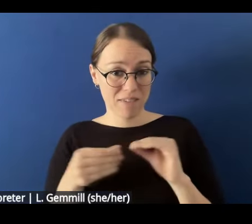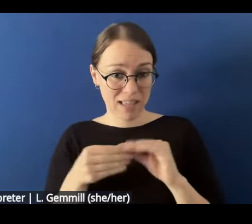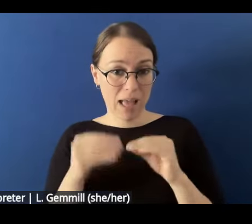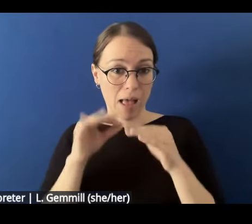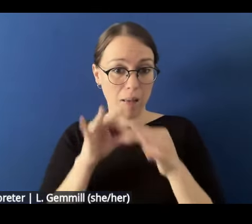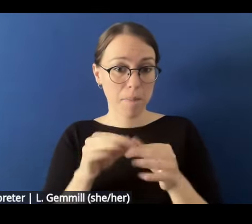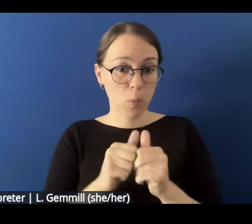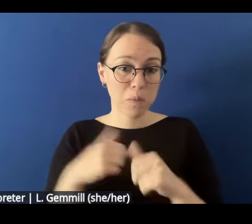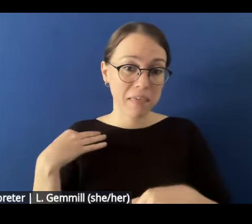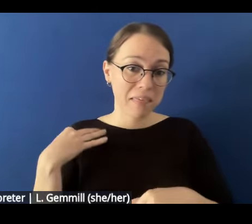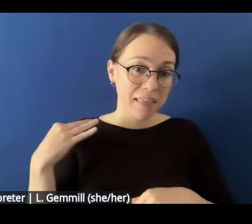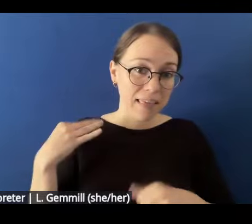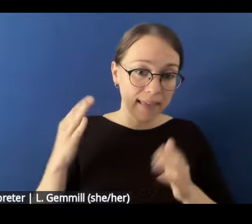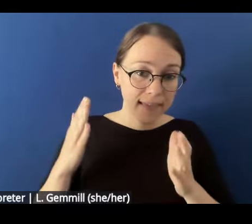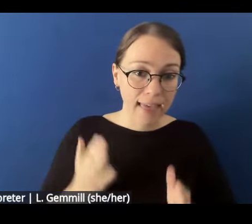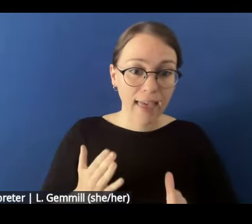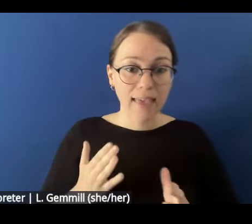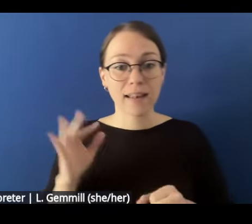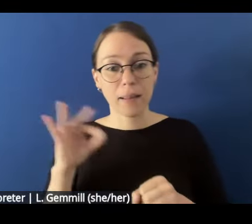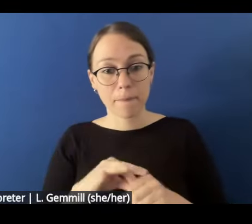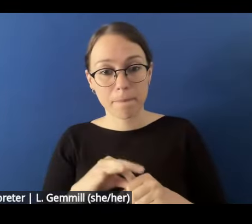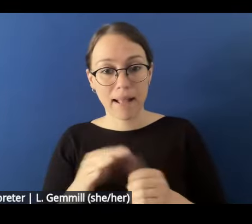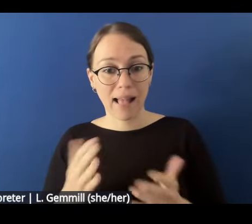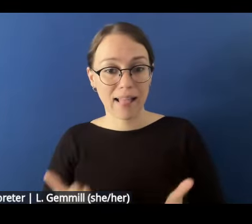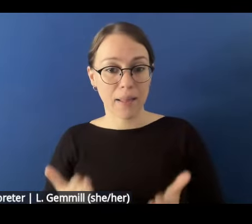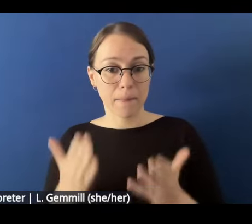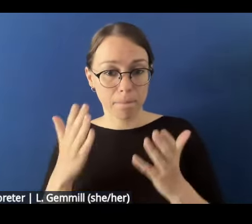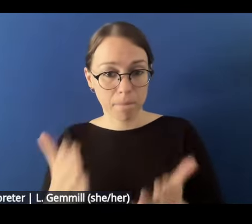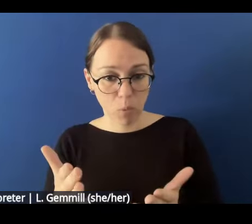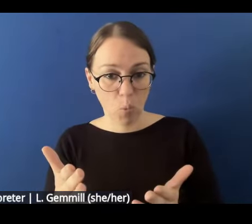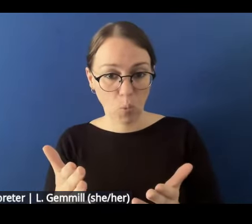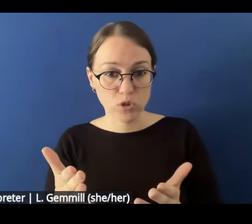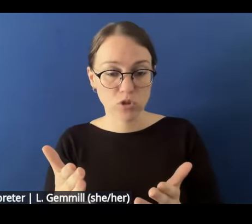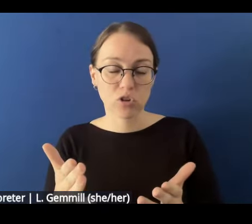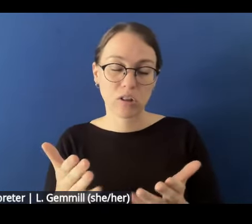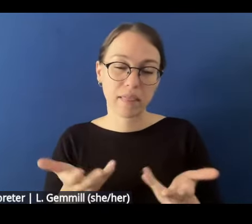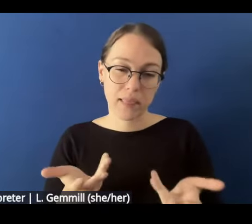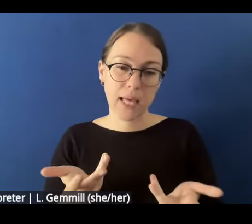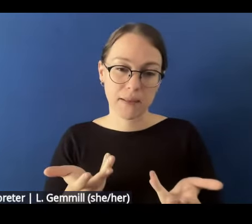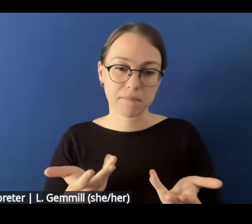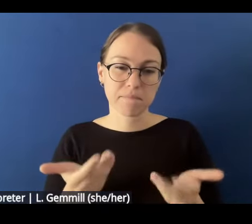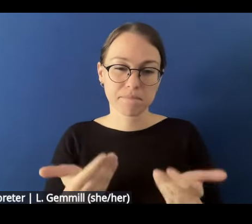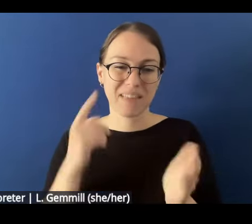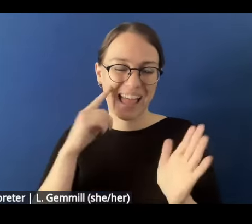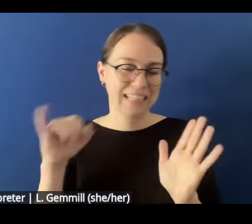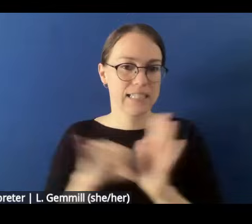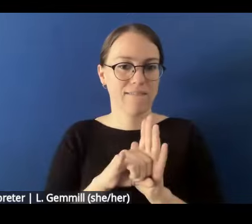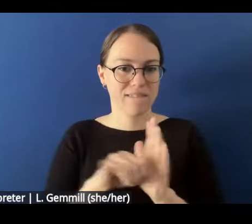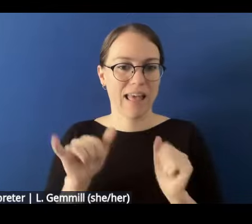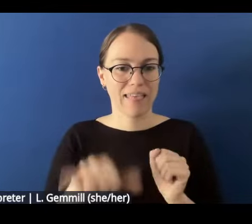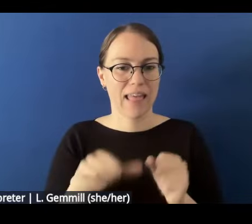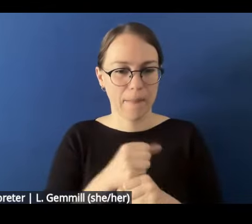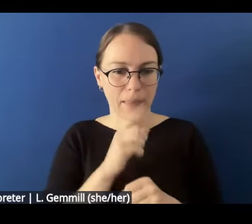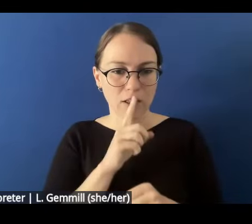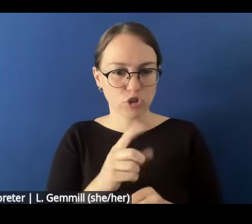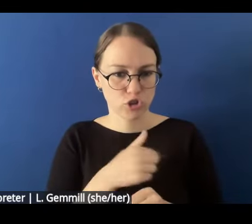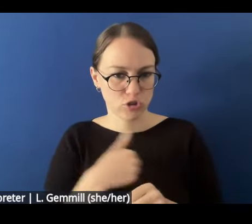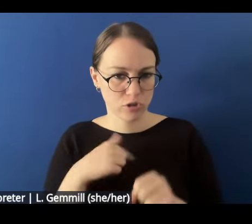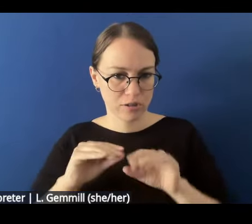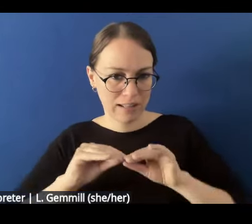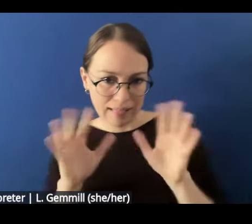or to ballot proposals, then identify those so that we know what we're talking about. And with